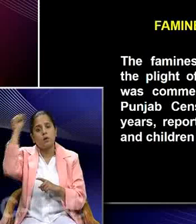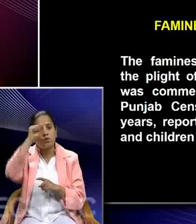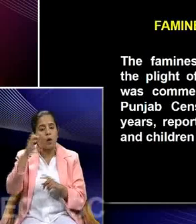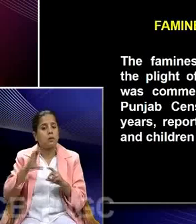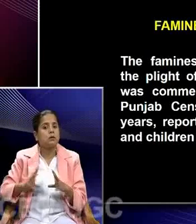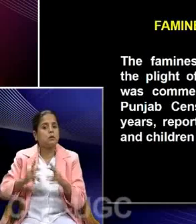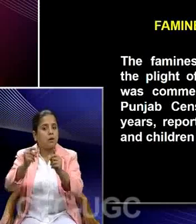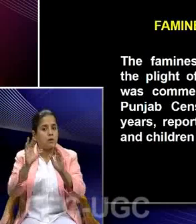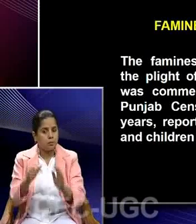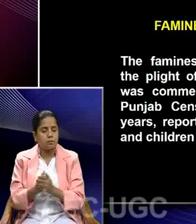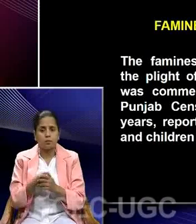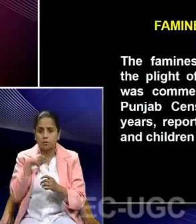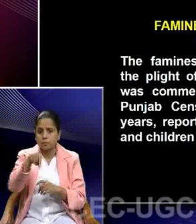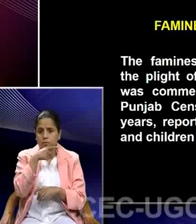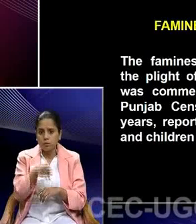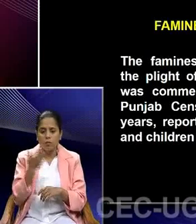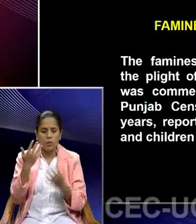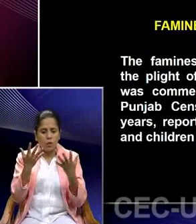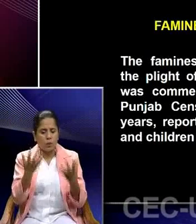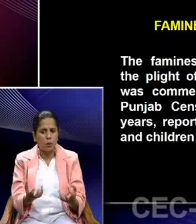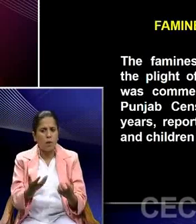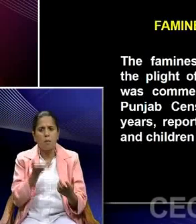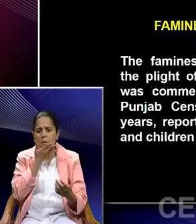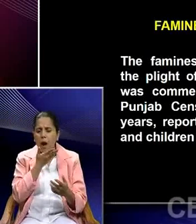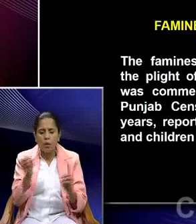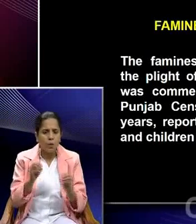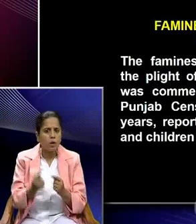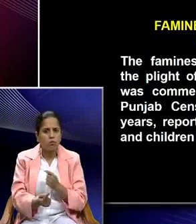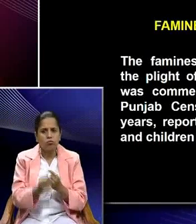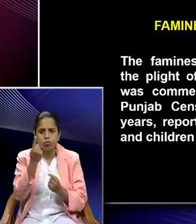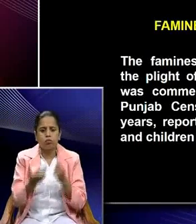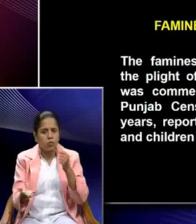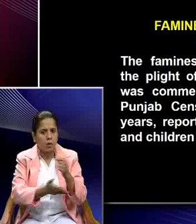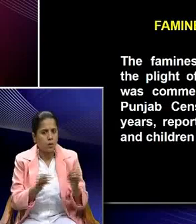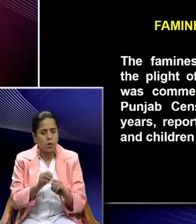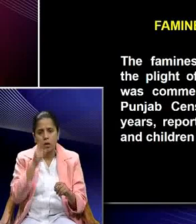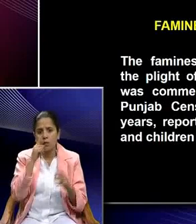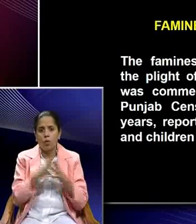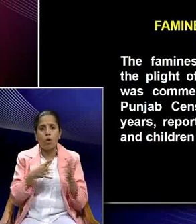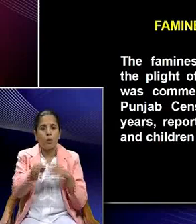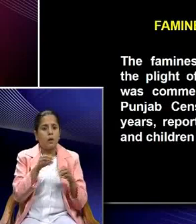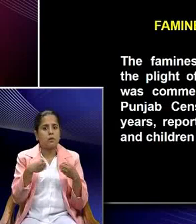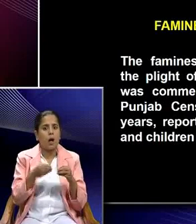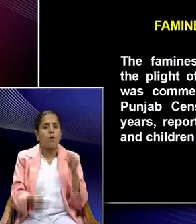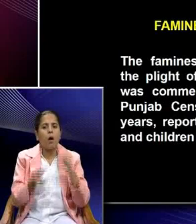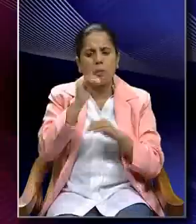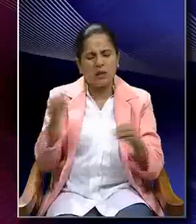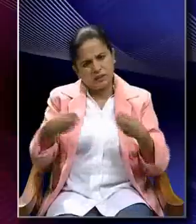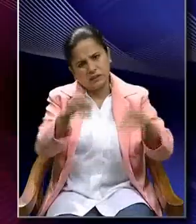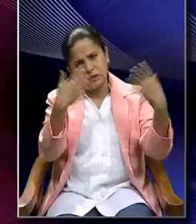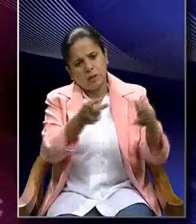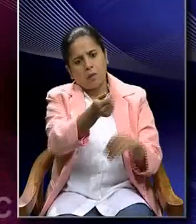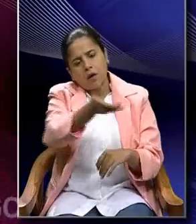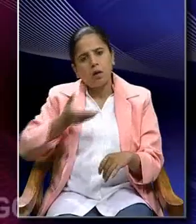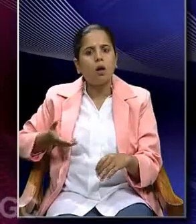census. During the famine years, reports increased of the sale of women and sale of children. Sale of